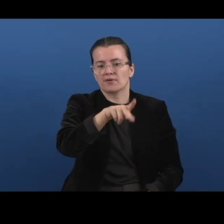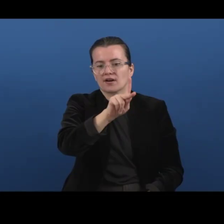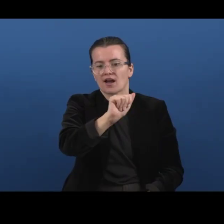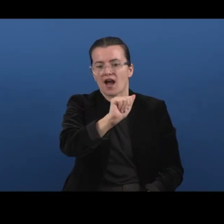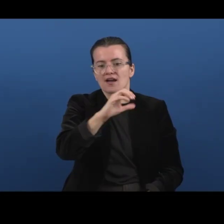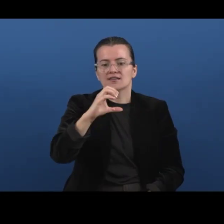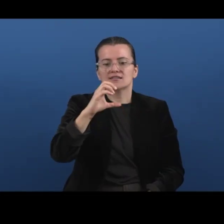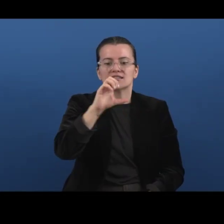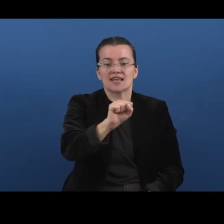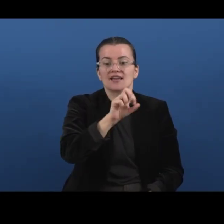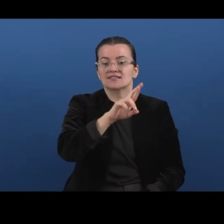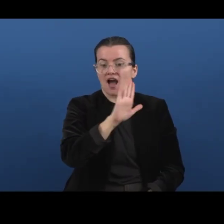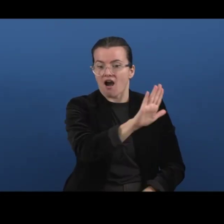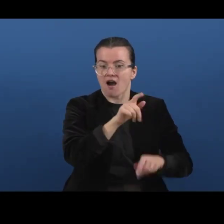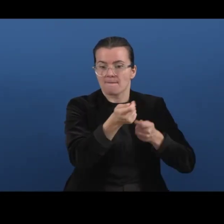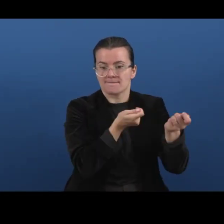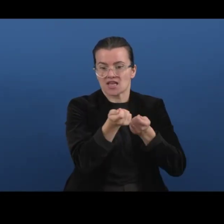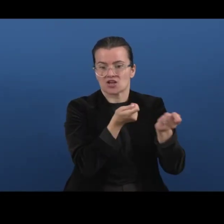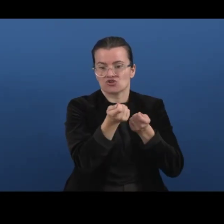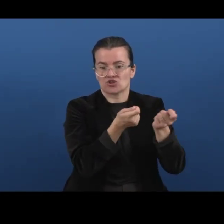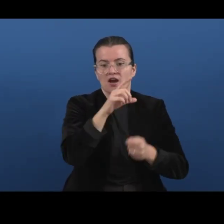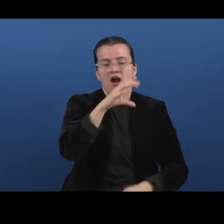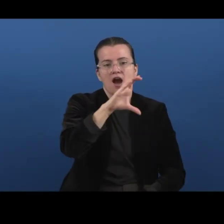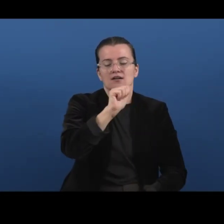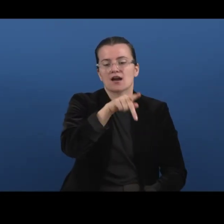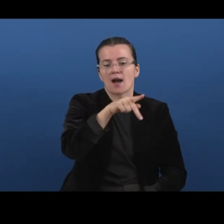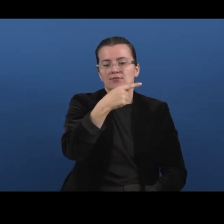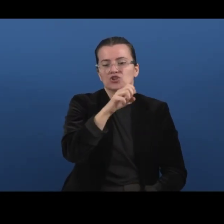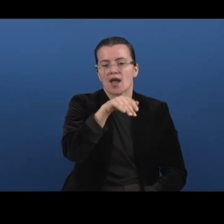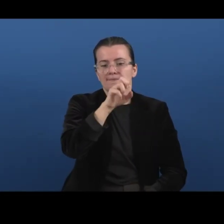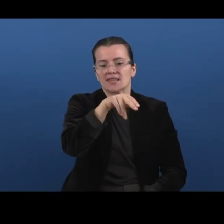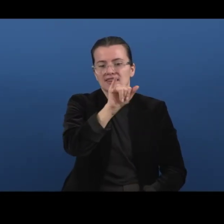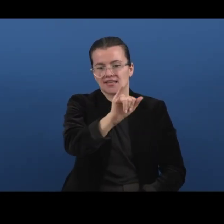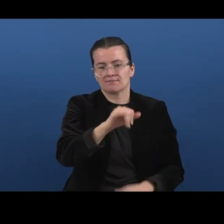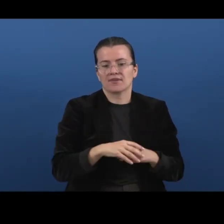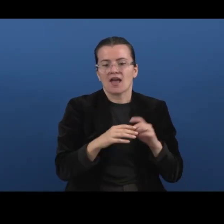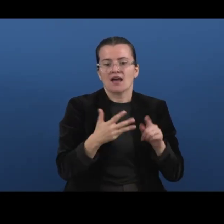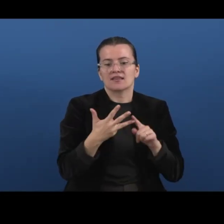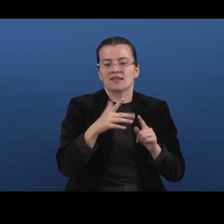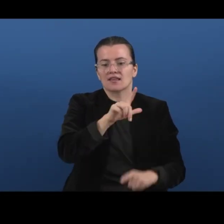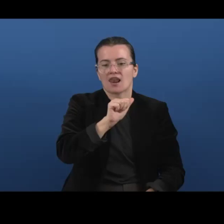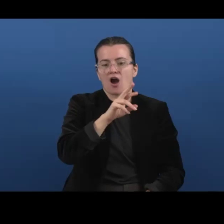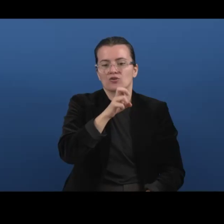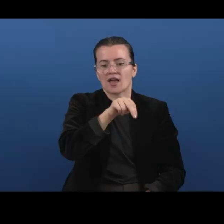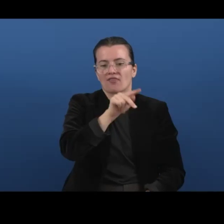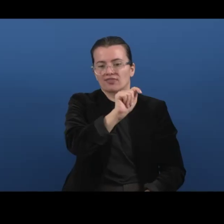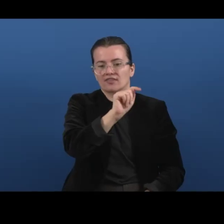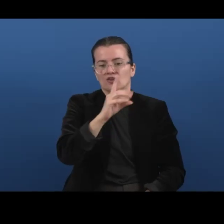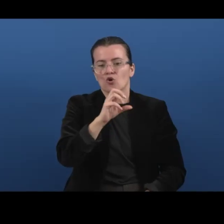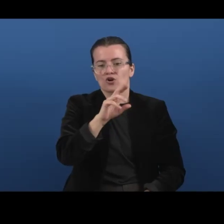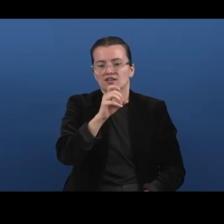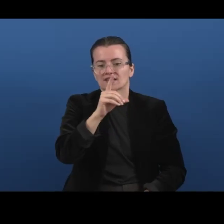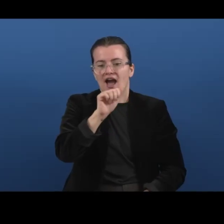Project Manager at ENGIE. Joe Austin, Inclusion Delivery Manager at HSBC. And Sylviane